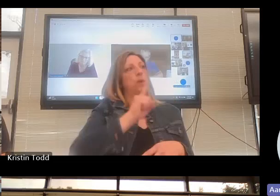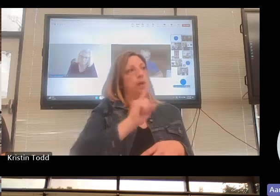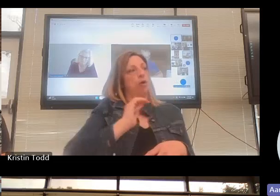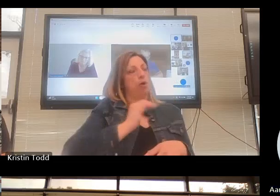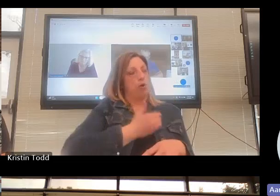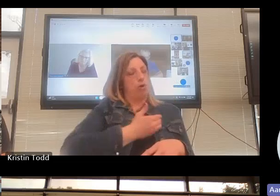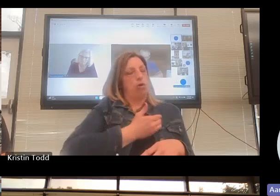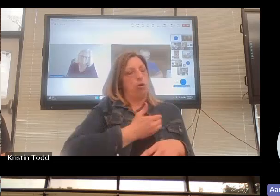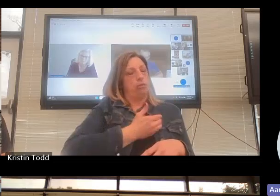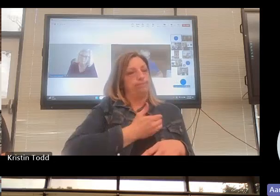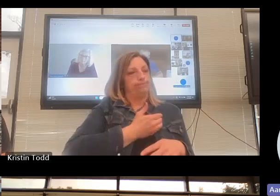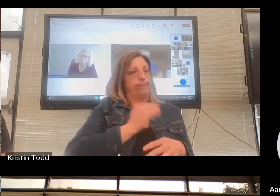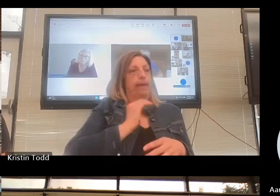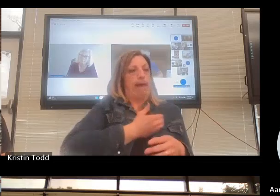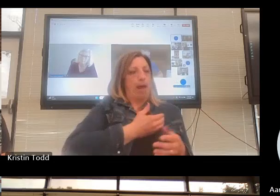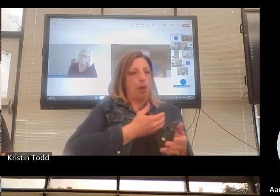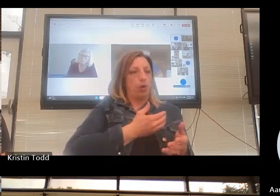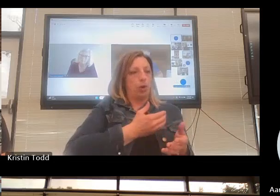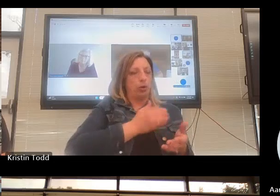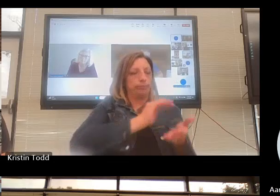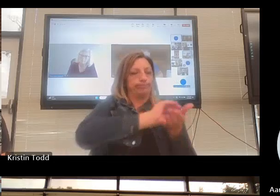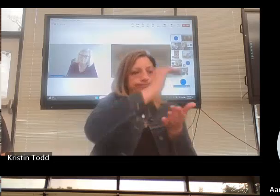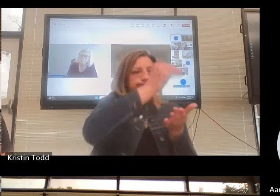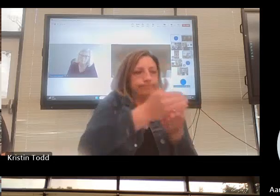funds from those titles.